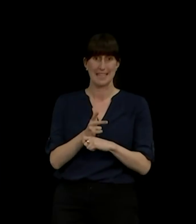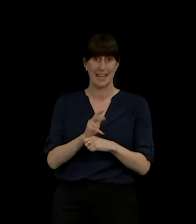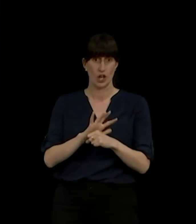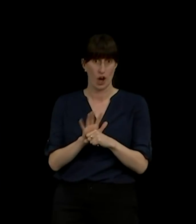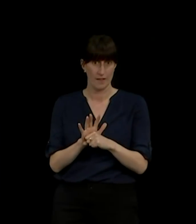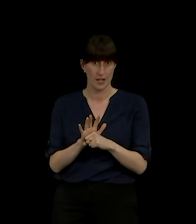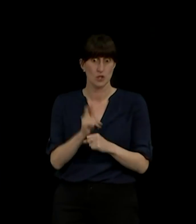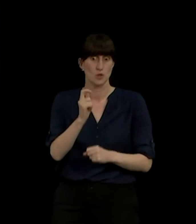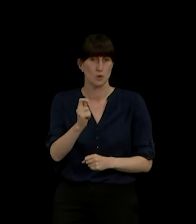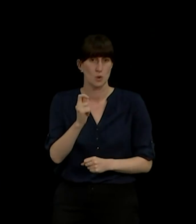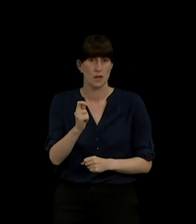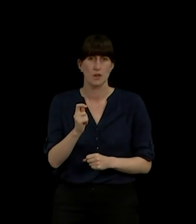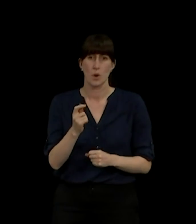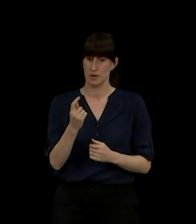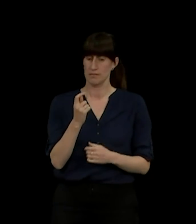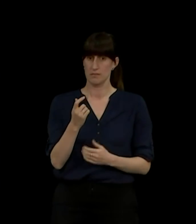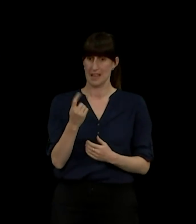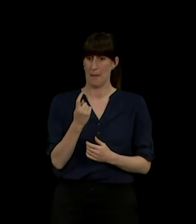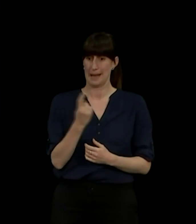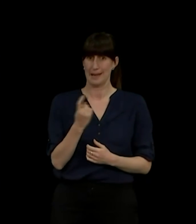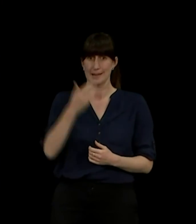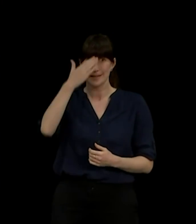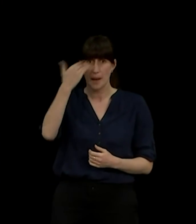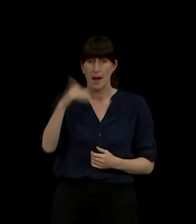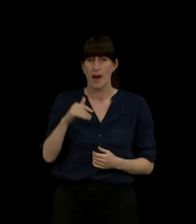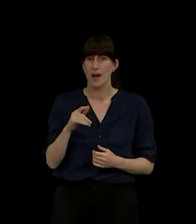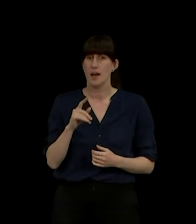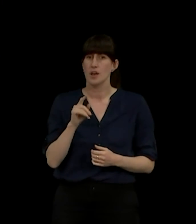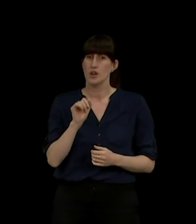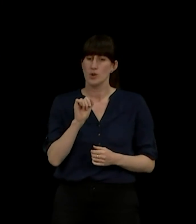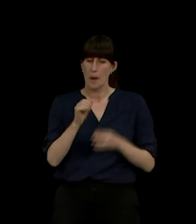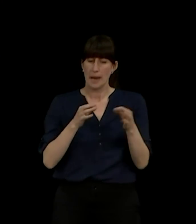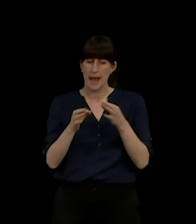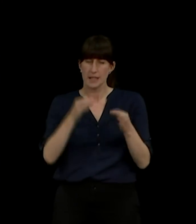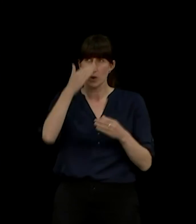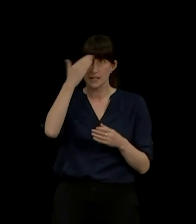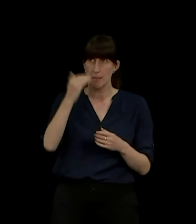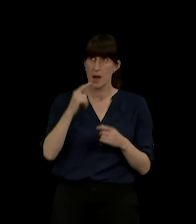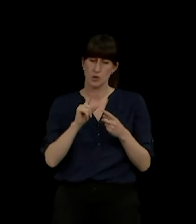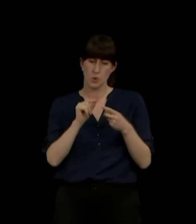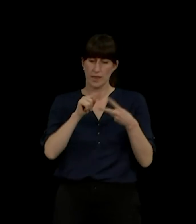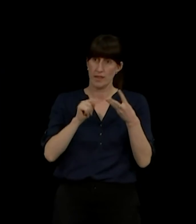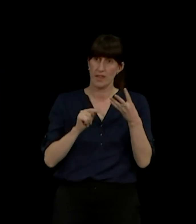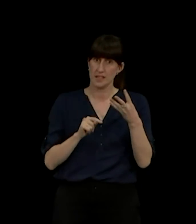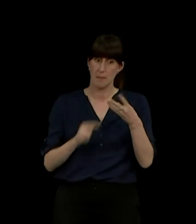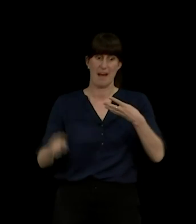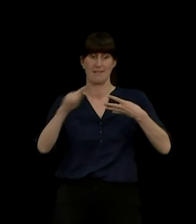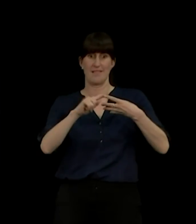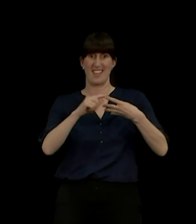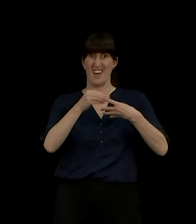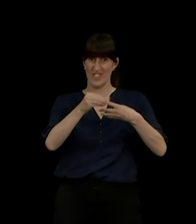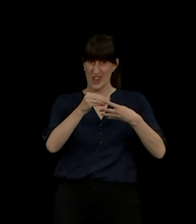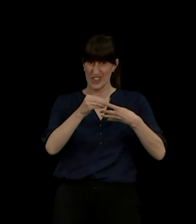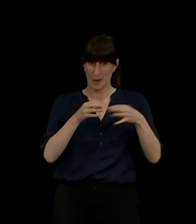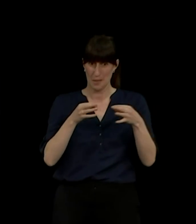summer and the plans that we are making, make the first step a vaccine. It is the thing that will make those summer